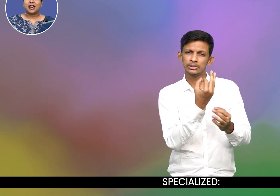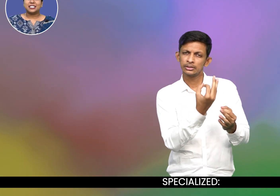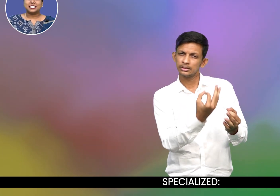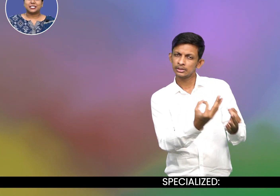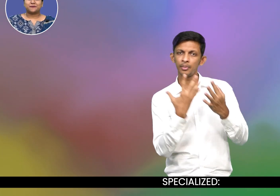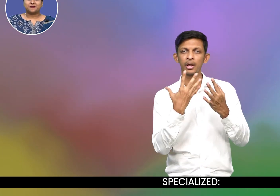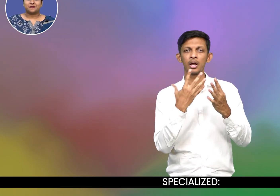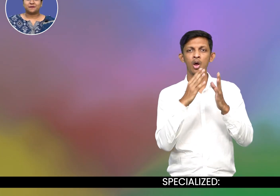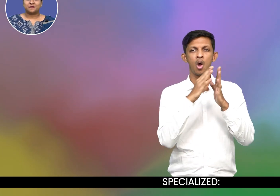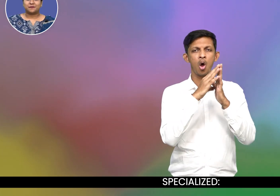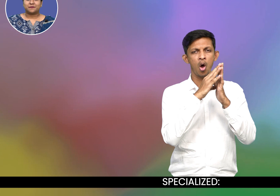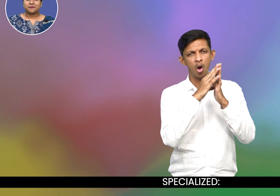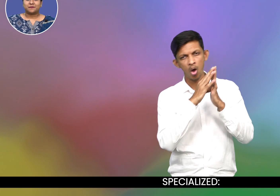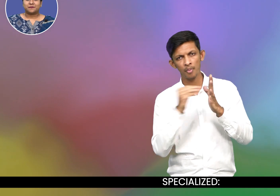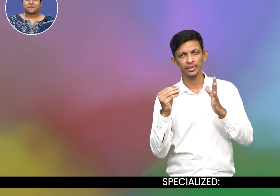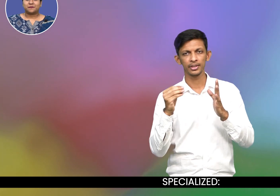specialized.